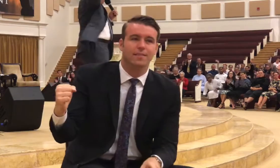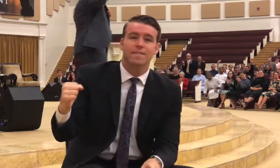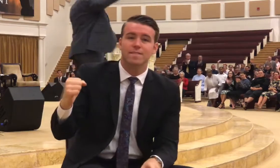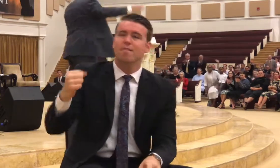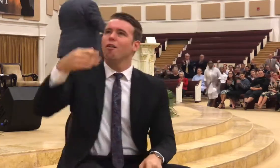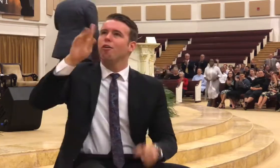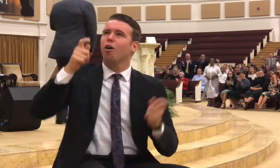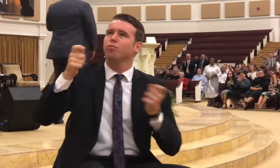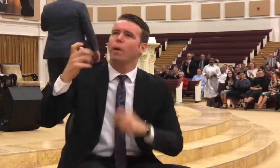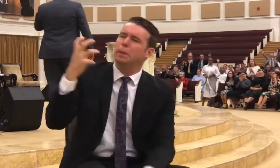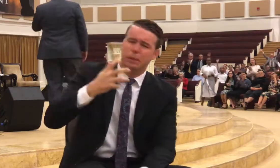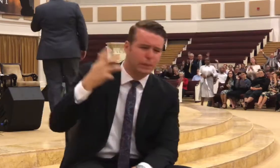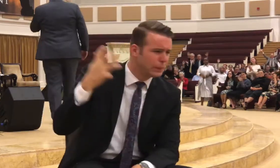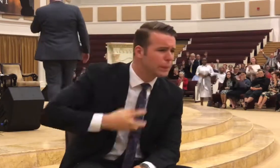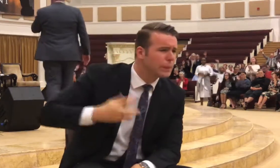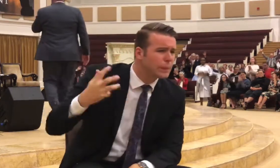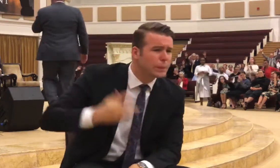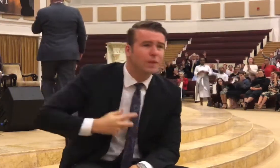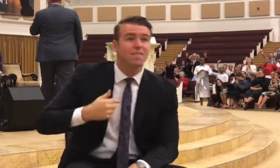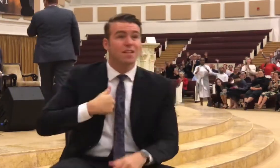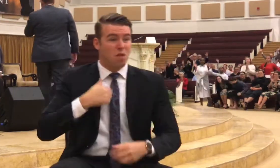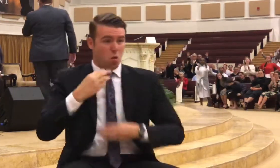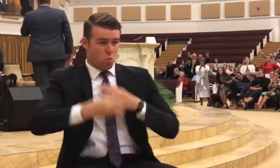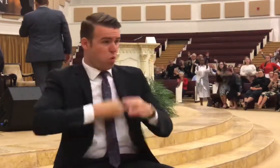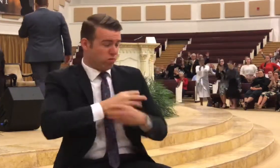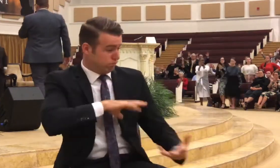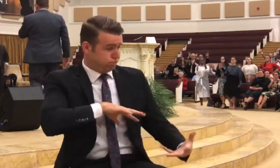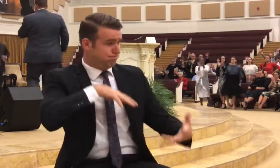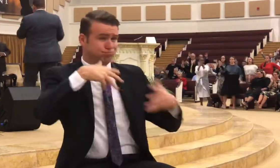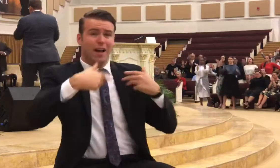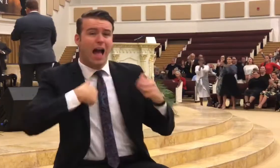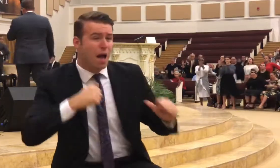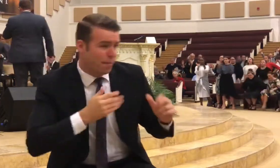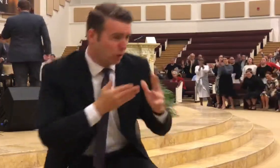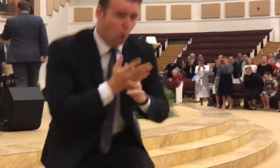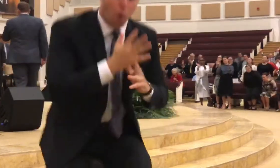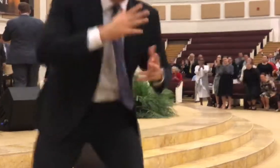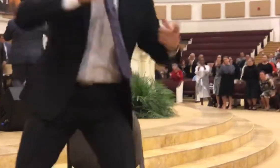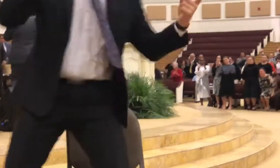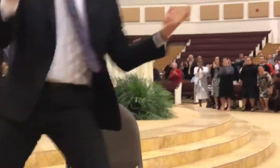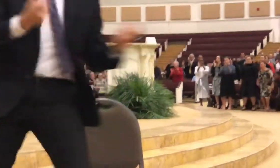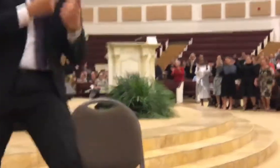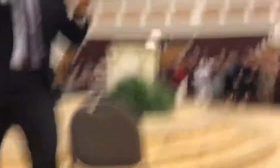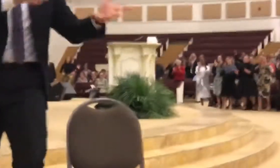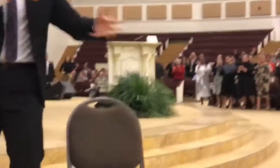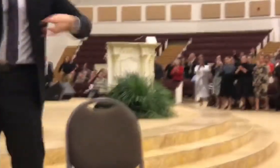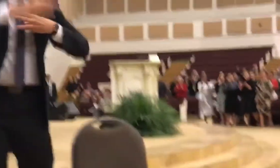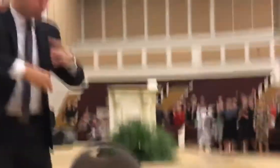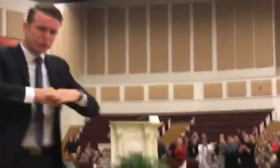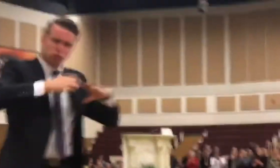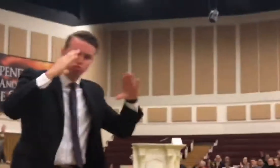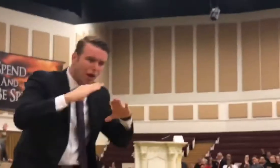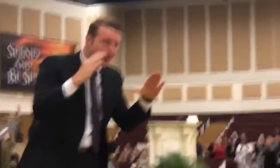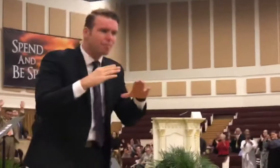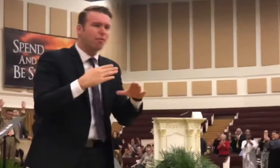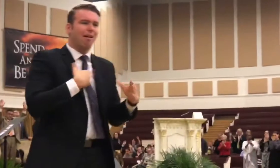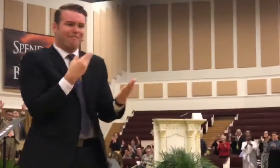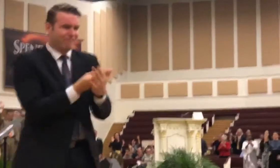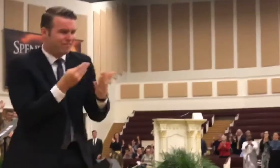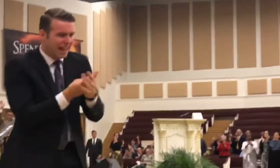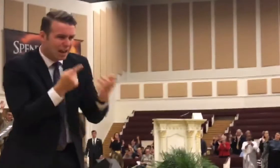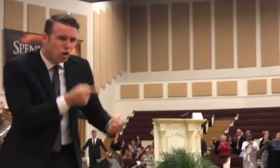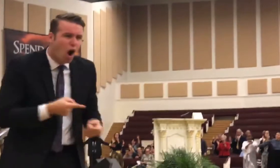God reigns. I may face hell. I may go through injustice. I may go through trouble. I may go through